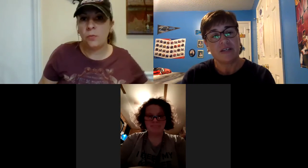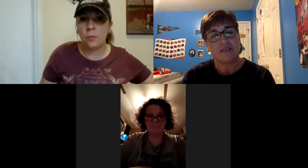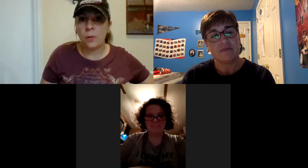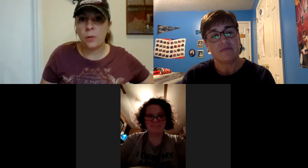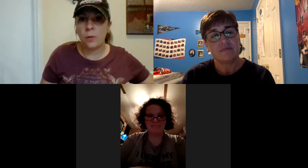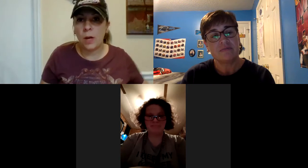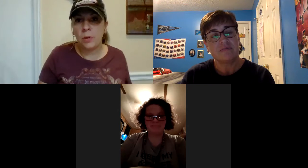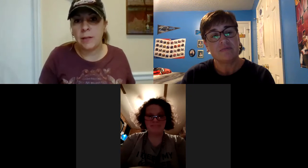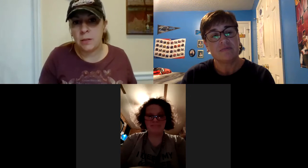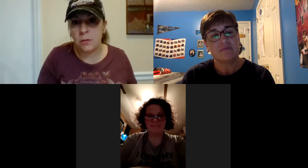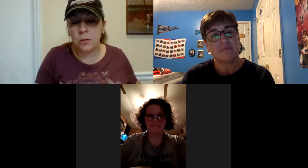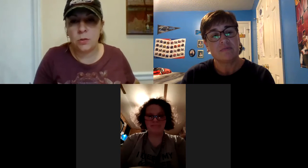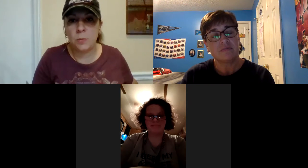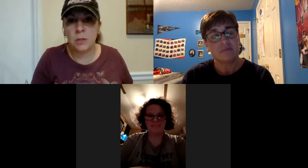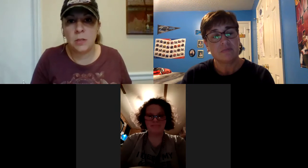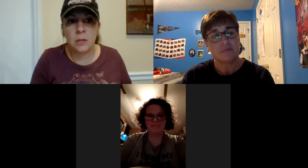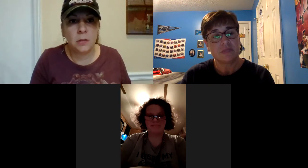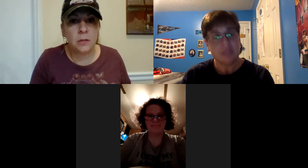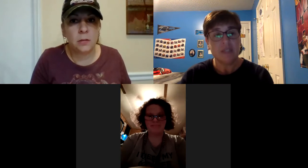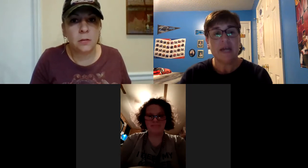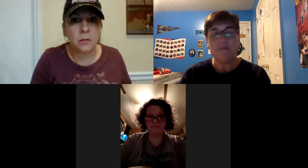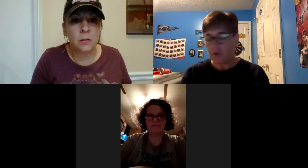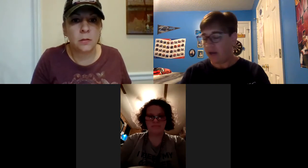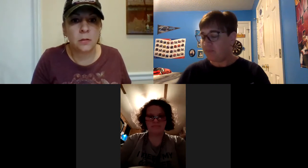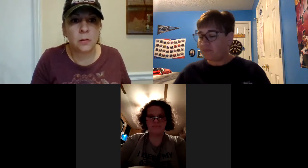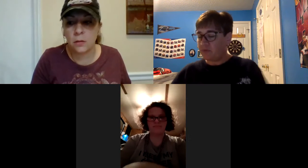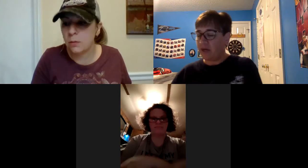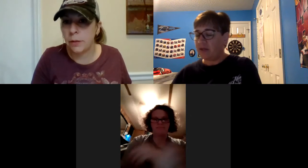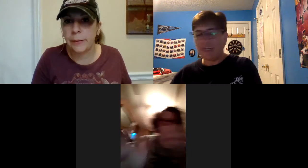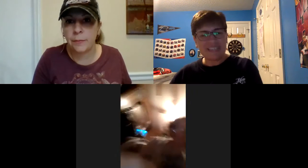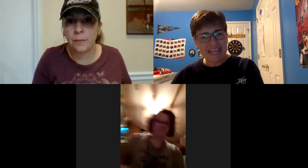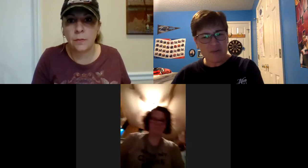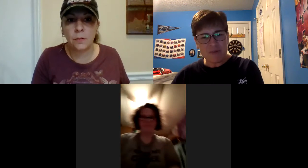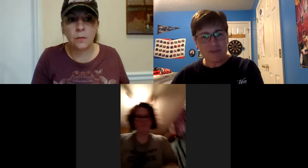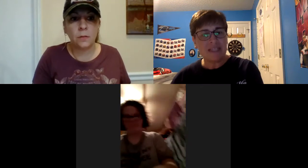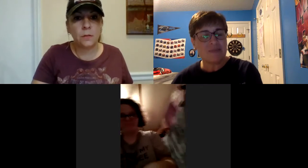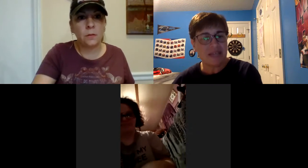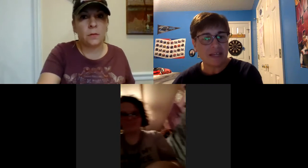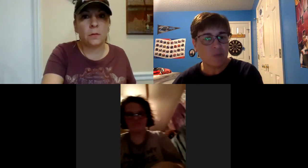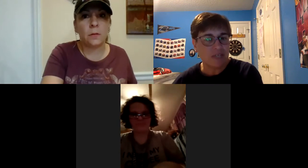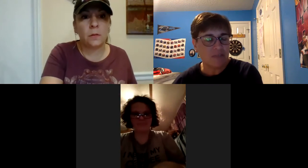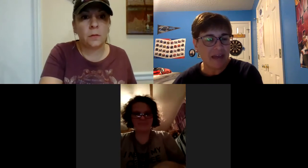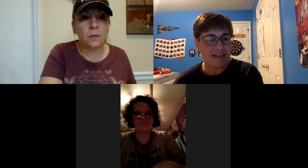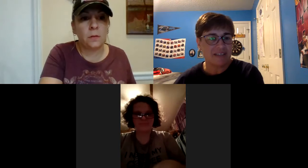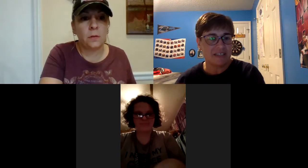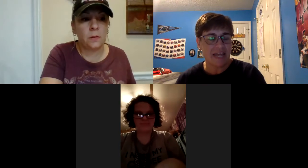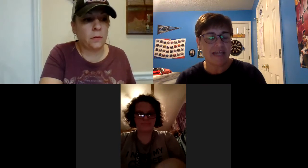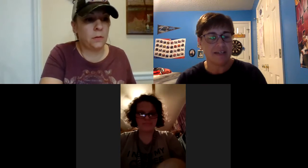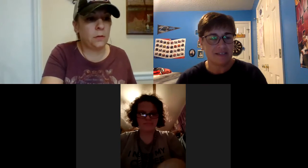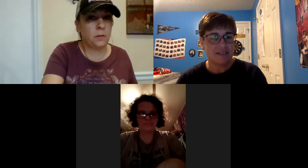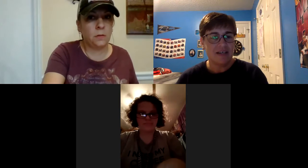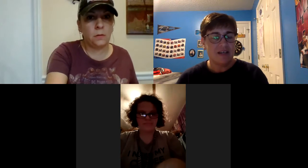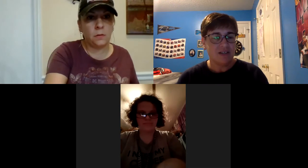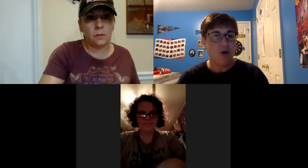What you think? I would like to do some of the sentences. Yeah, okay. Yeah, because I can't remember. It seems like in weeks past, it's